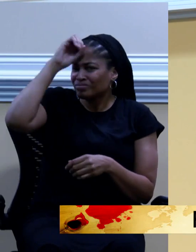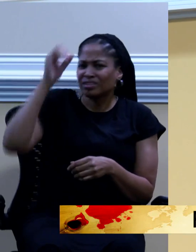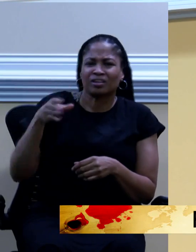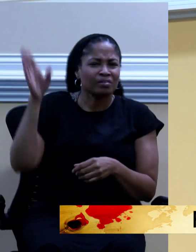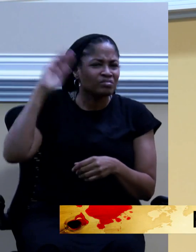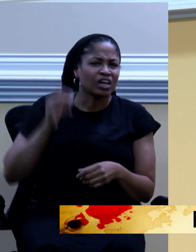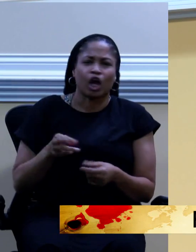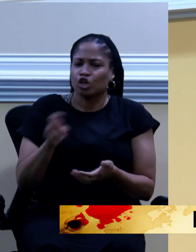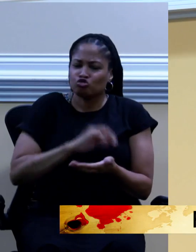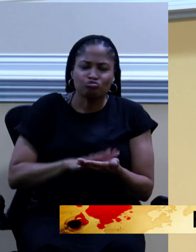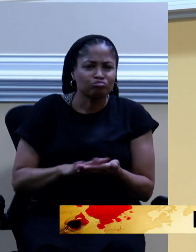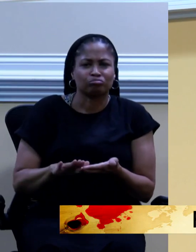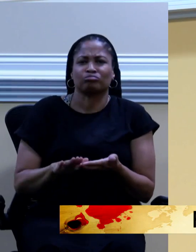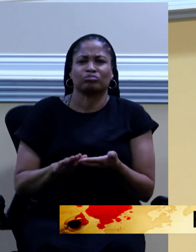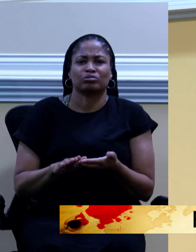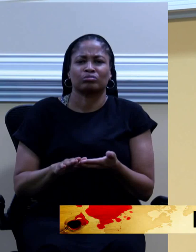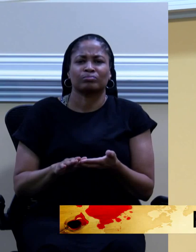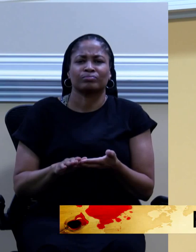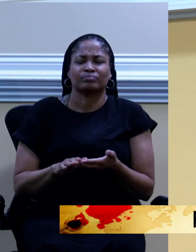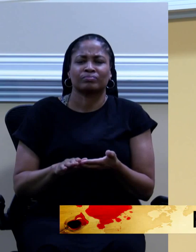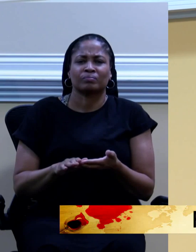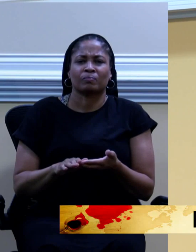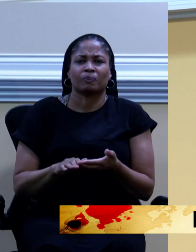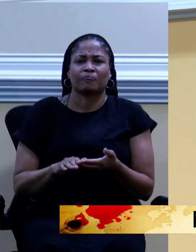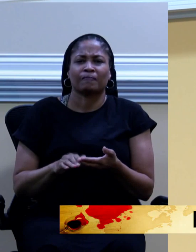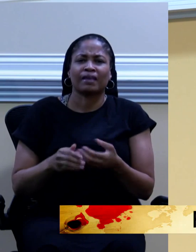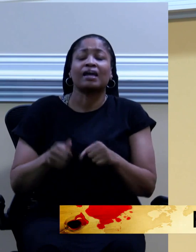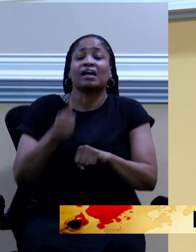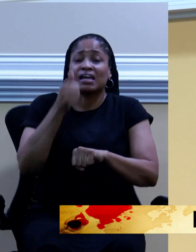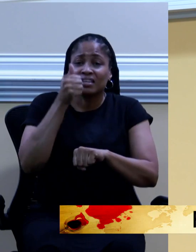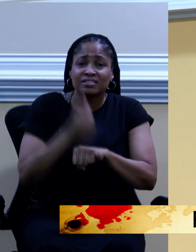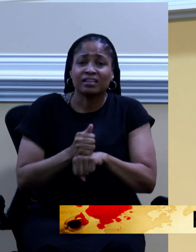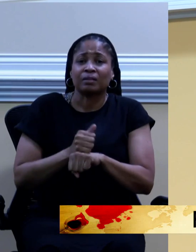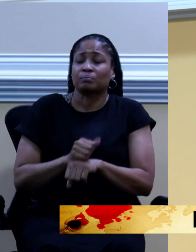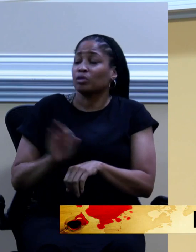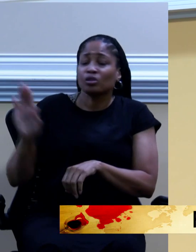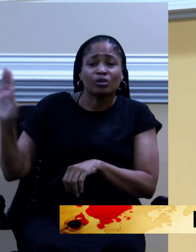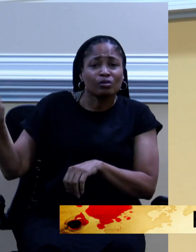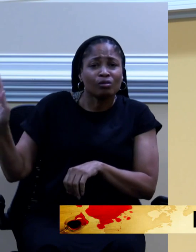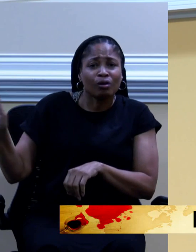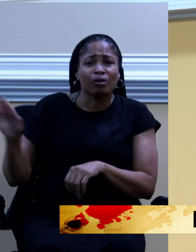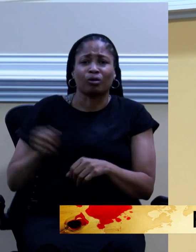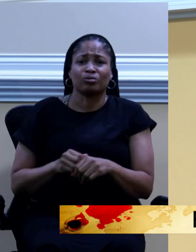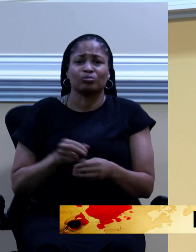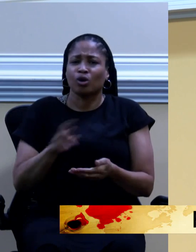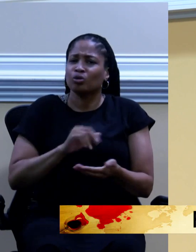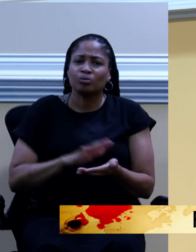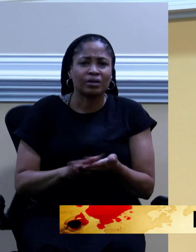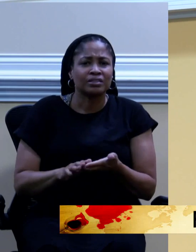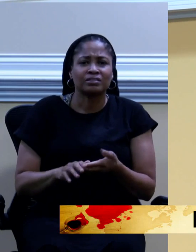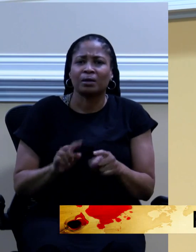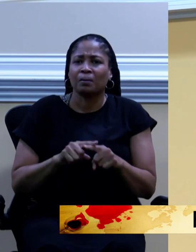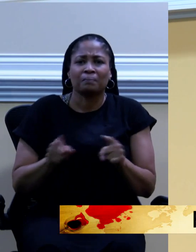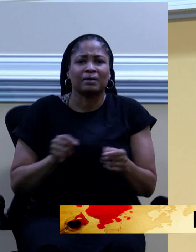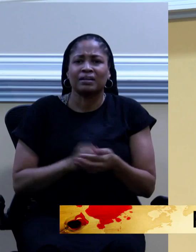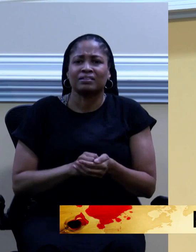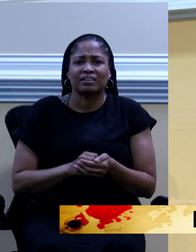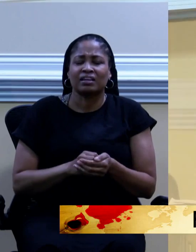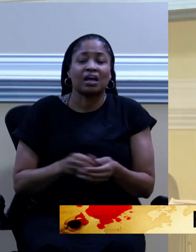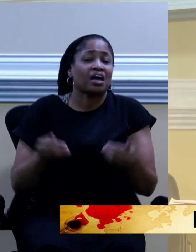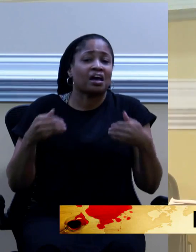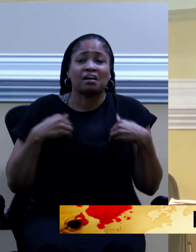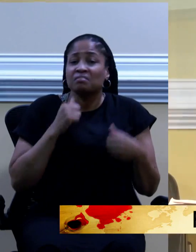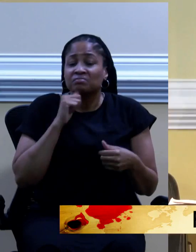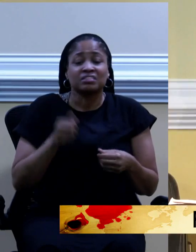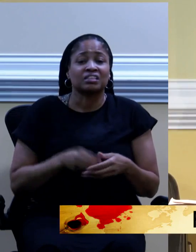righteousness and going about to establish their own righteousness, have not submitted themselves unto the righteousness of God. So you're